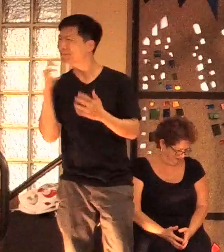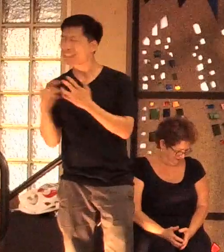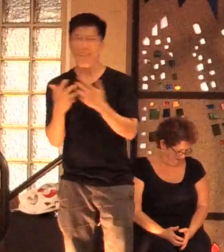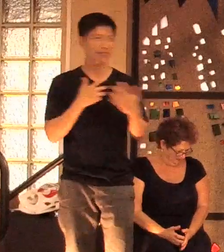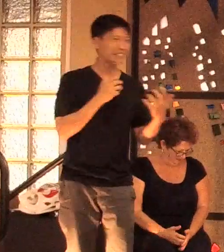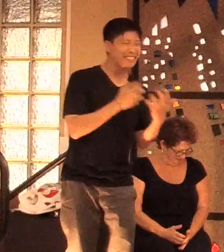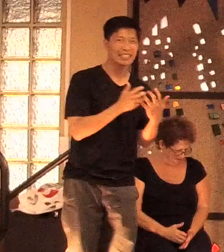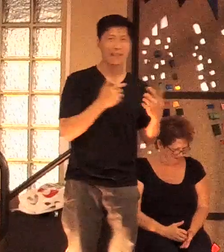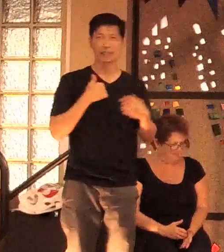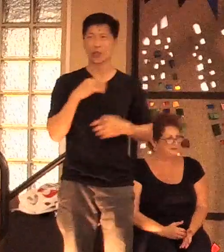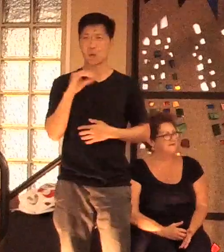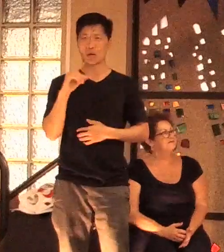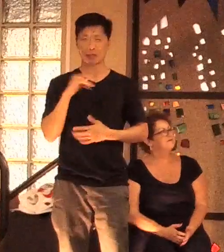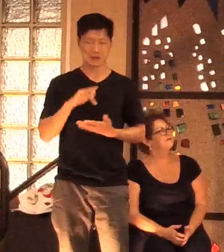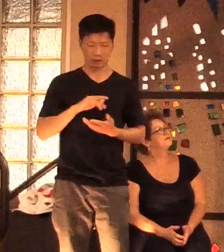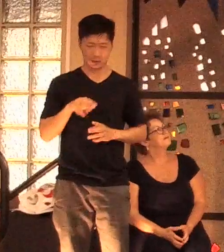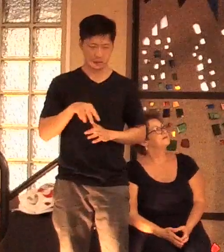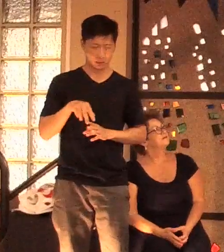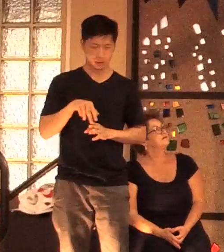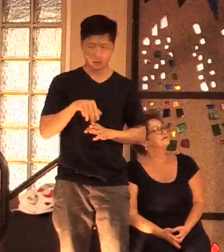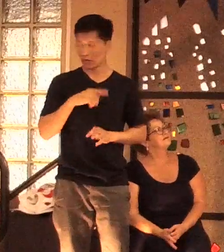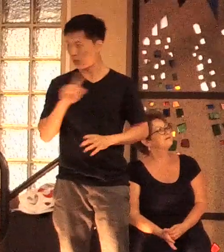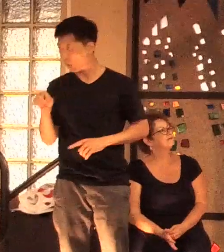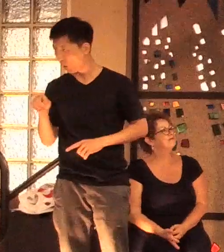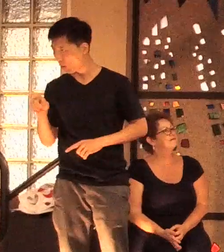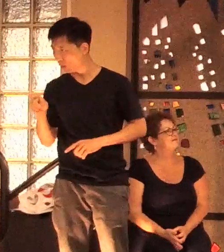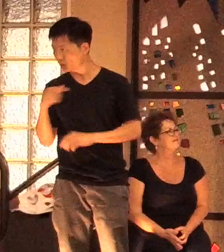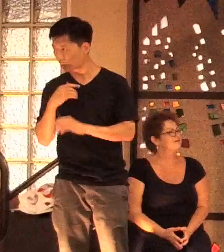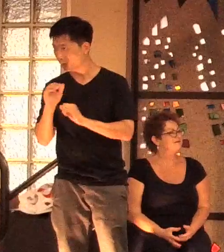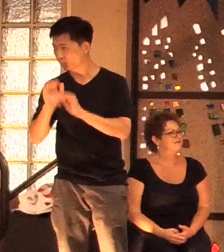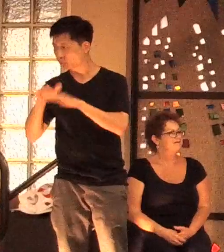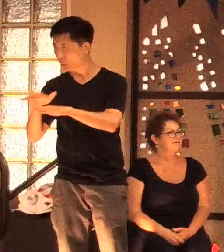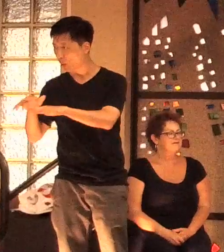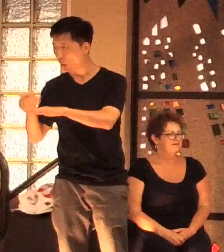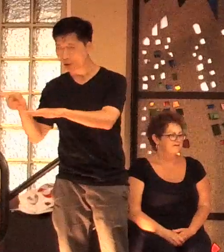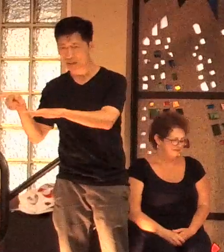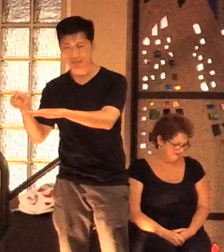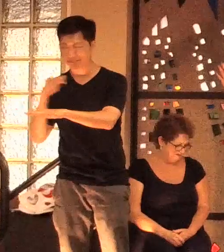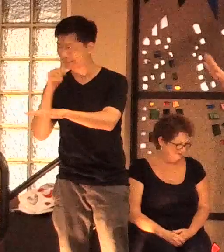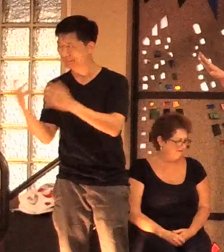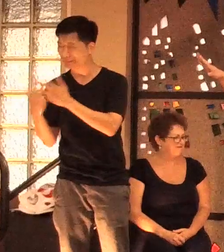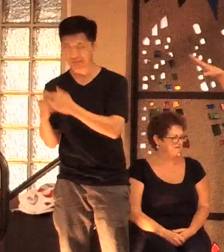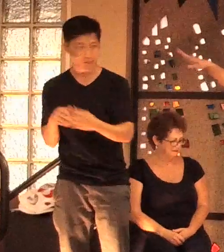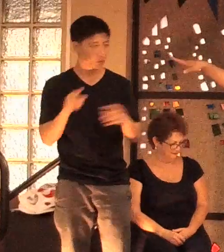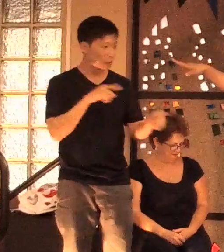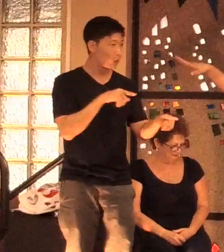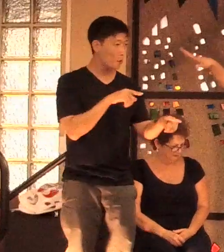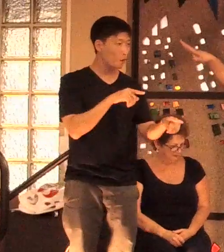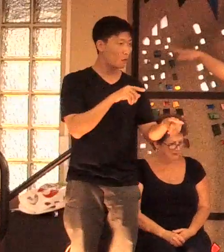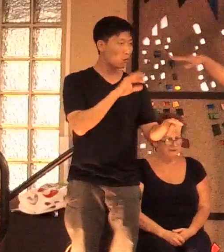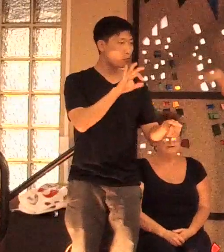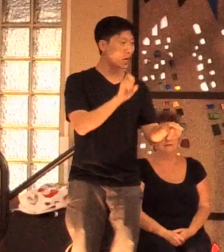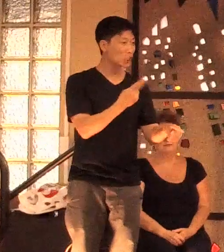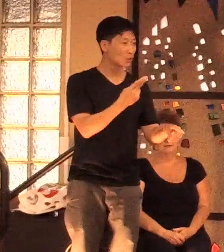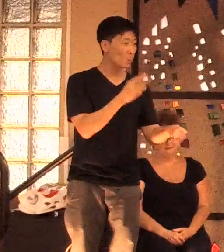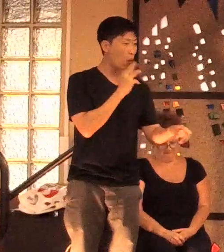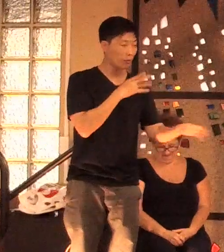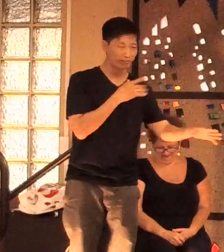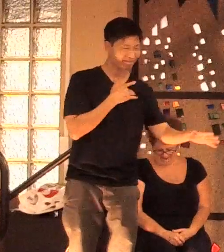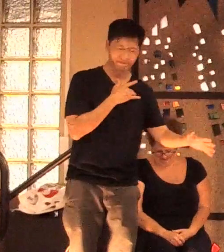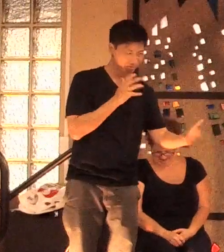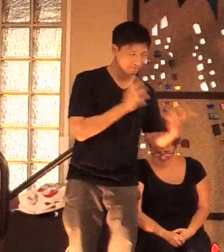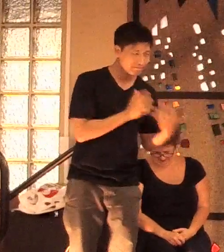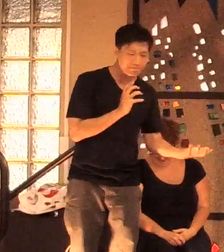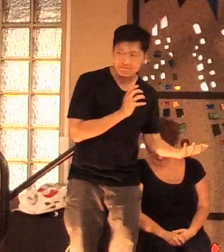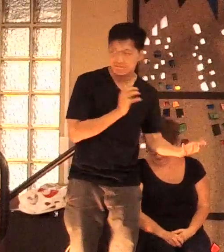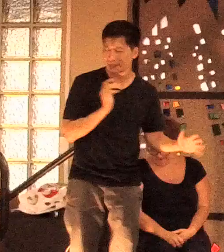spend our whole life wondering, well, I go to the ocean, doesn't fit. Go to the salt water, the fresh water, doesn't